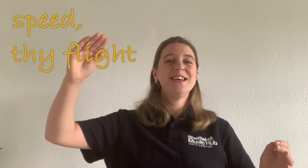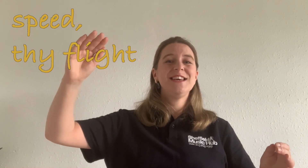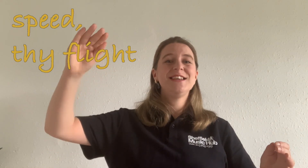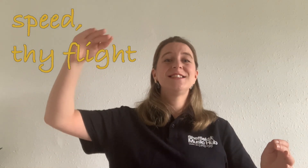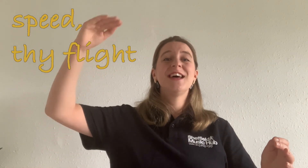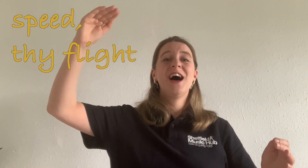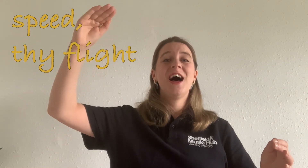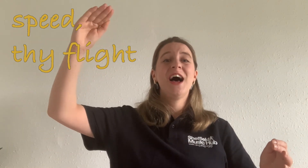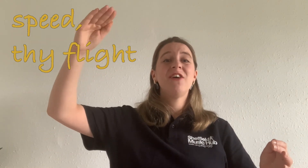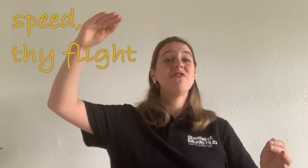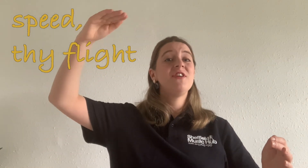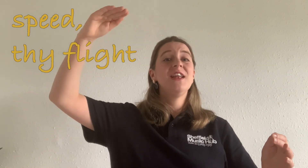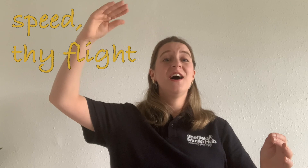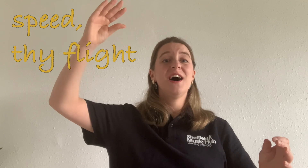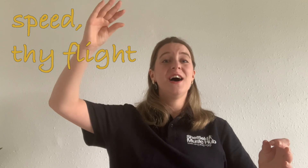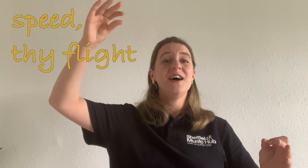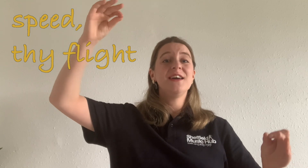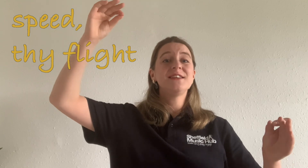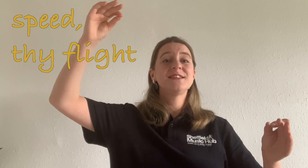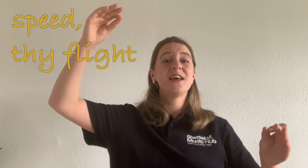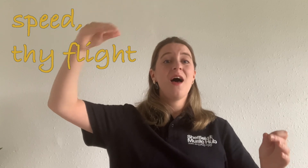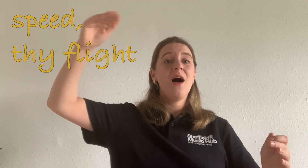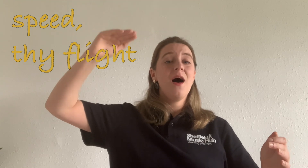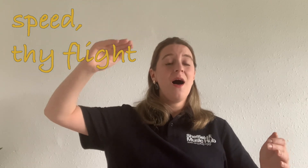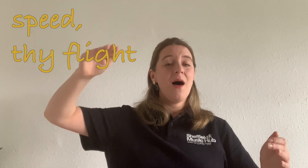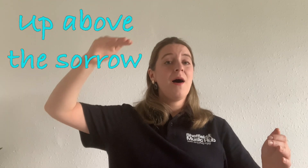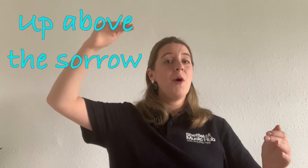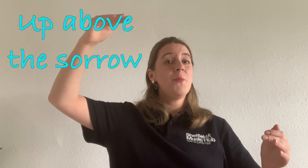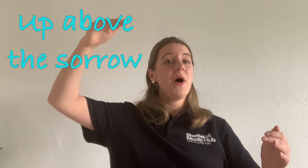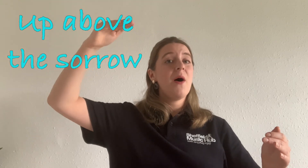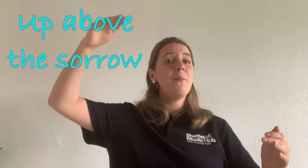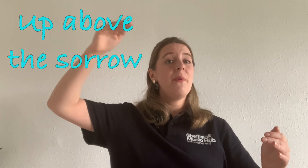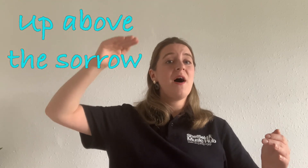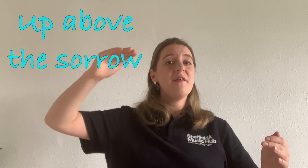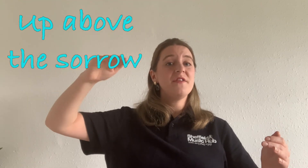speed thy flight up above the